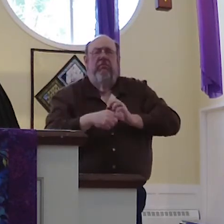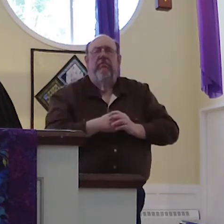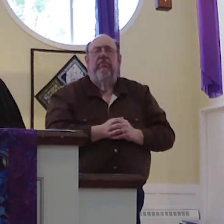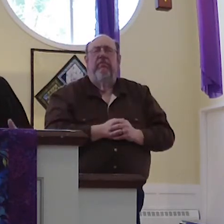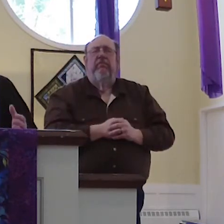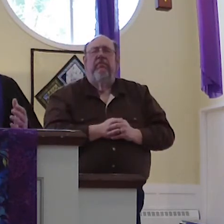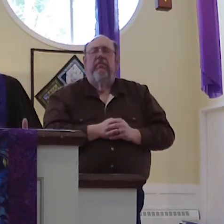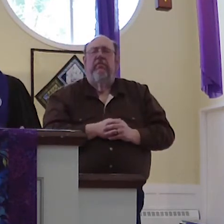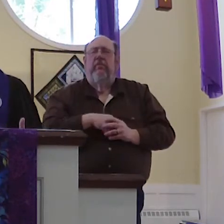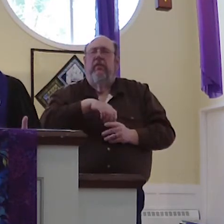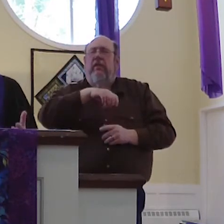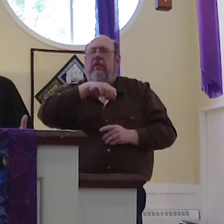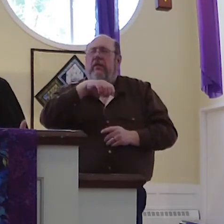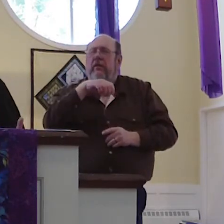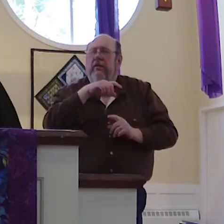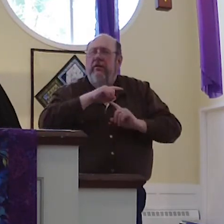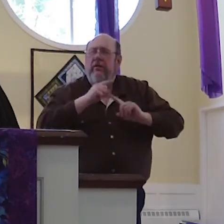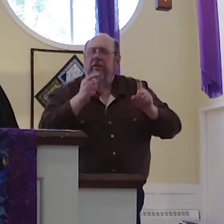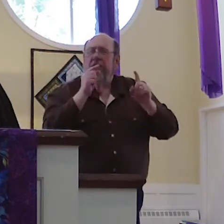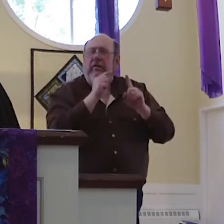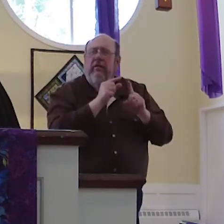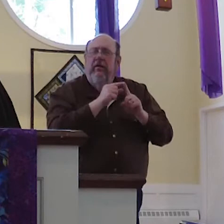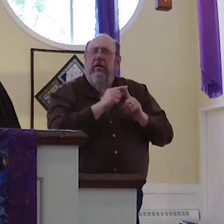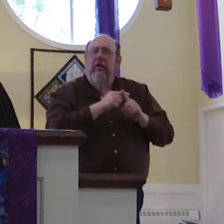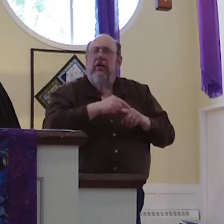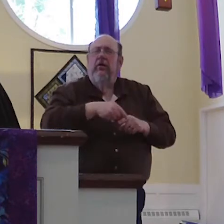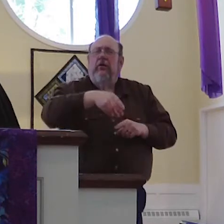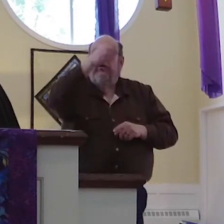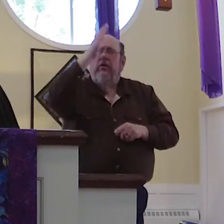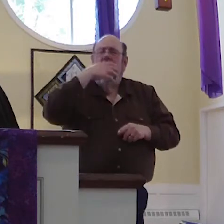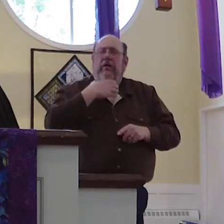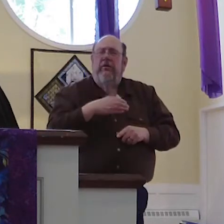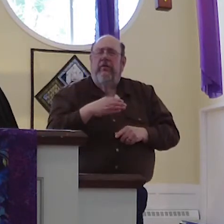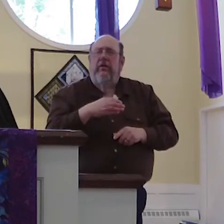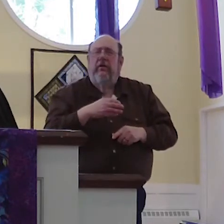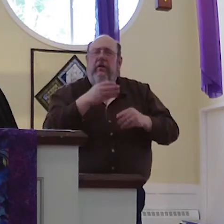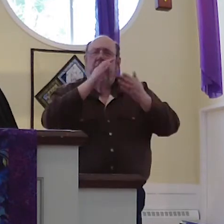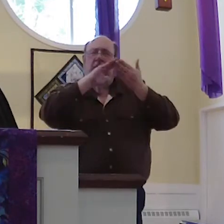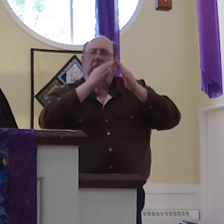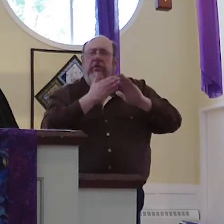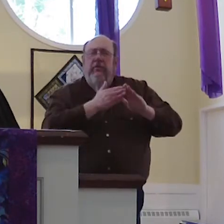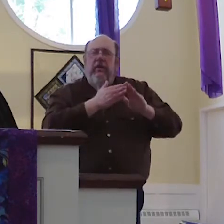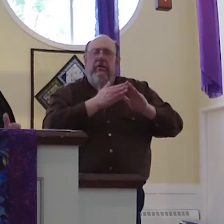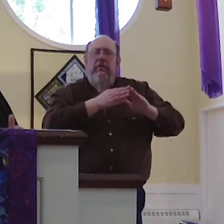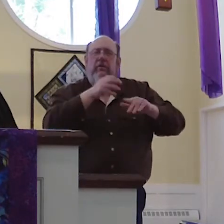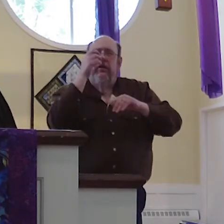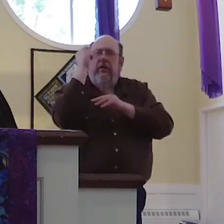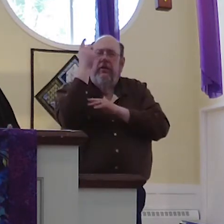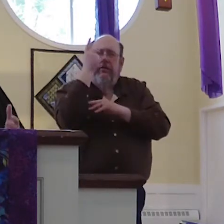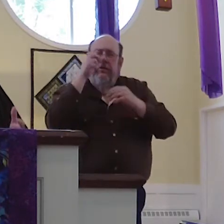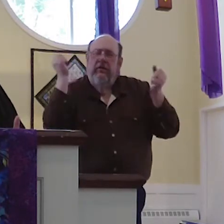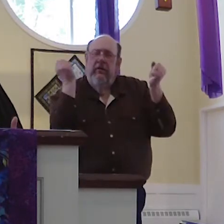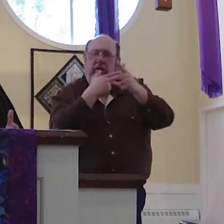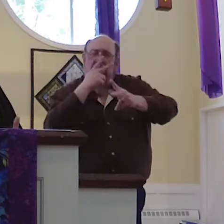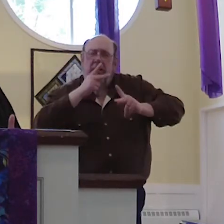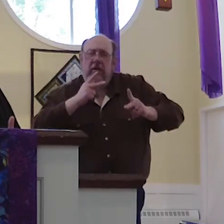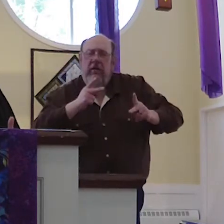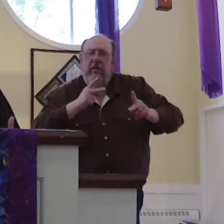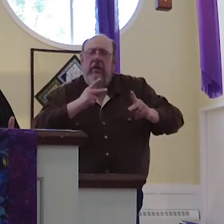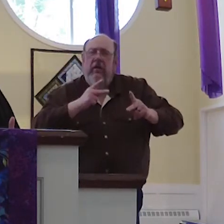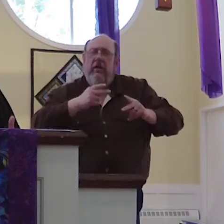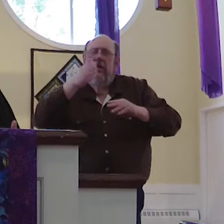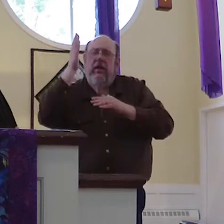In other words, God's will is for God's peace to be realized by all people. And that has been and will